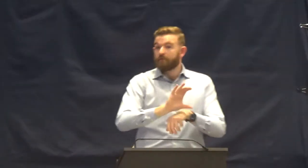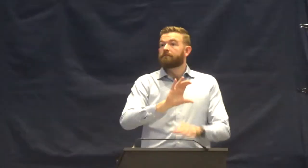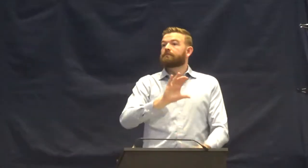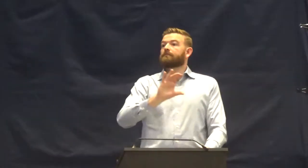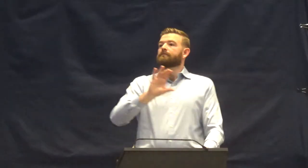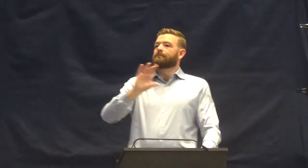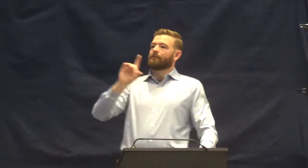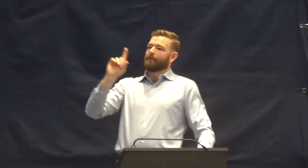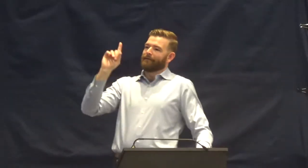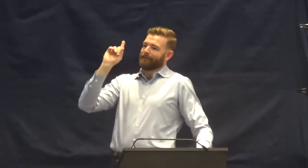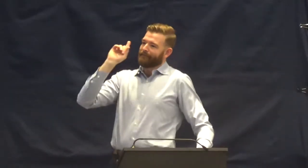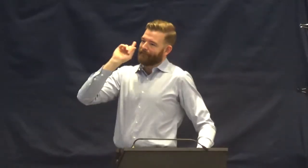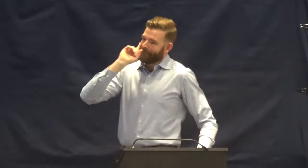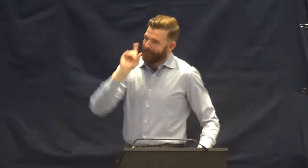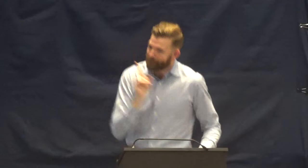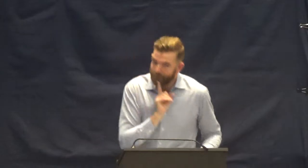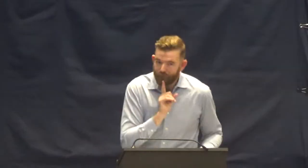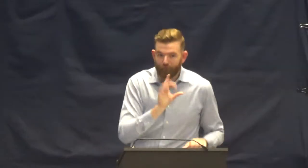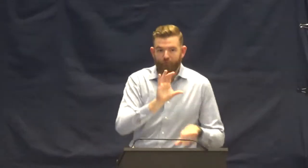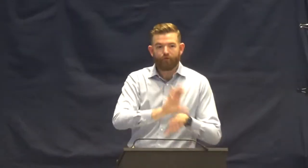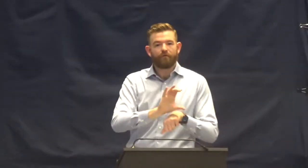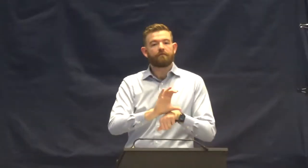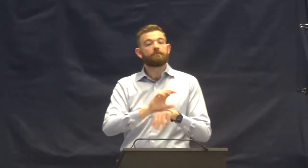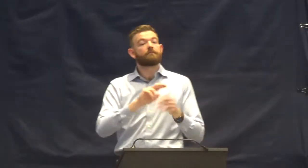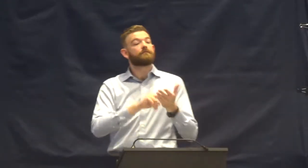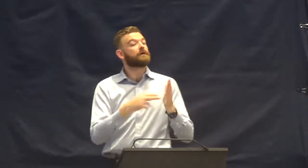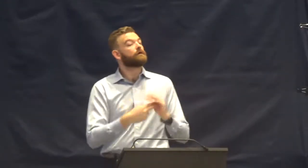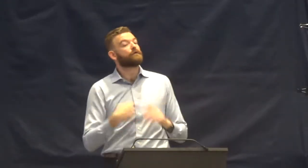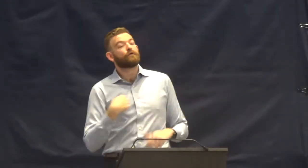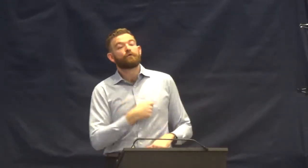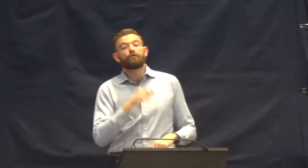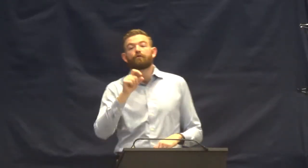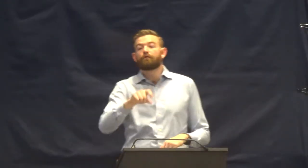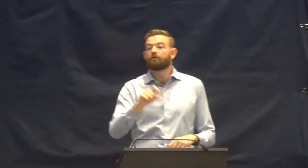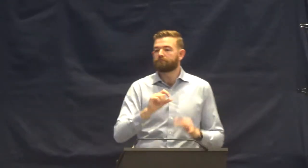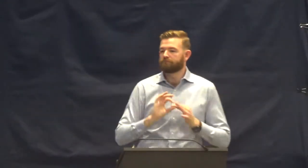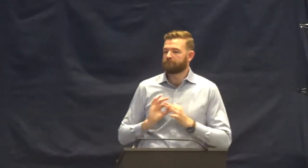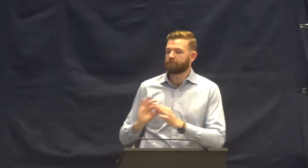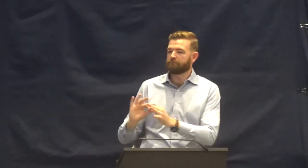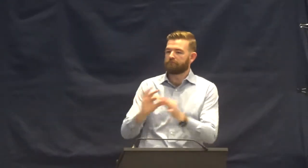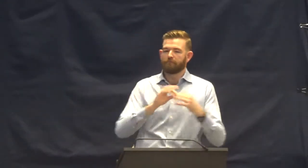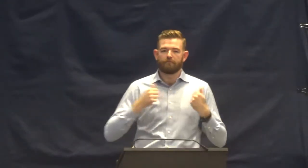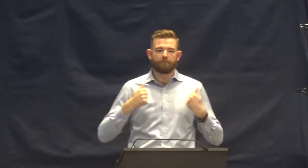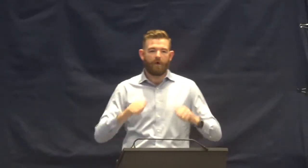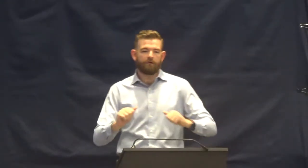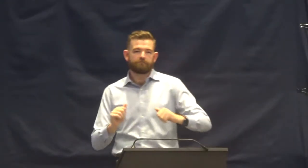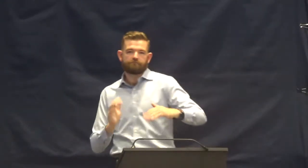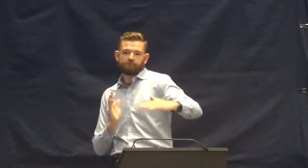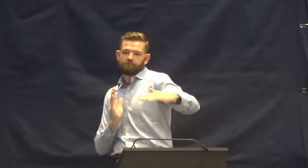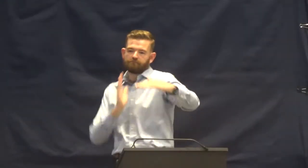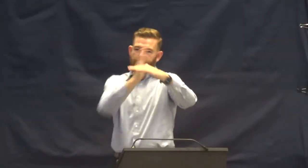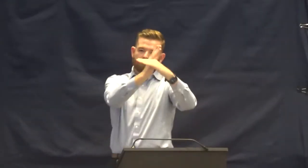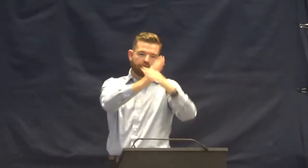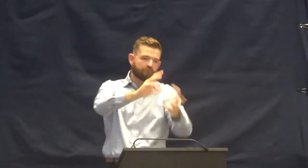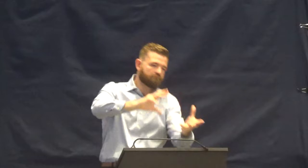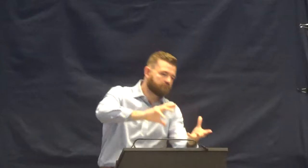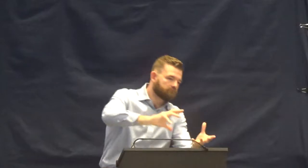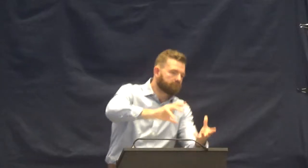was not worthy. And now I want to talk about the church and deaf churches. You know, we've